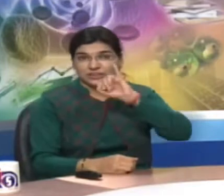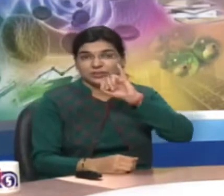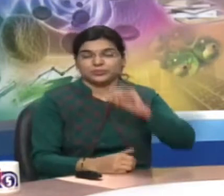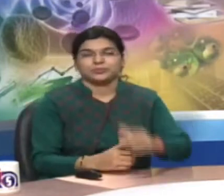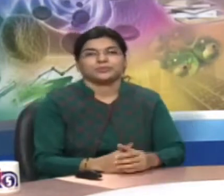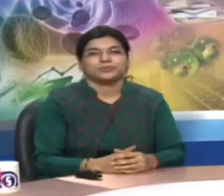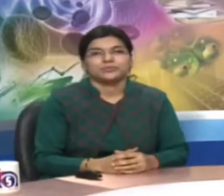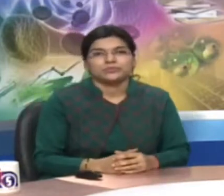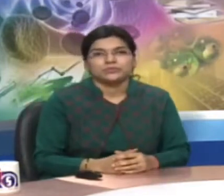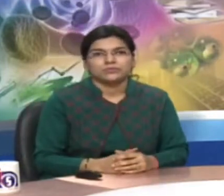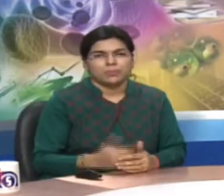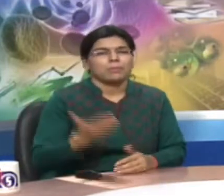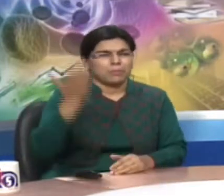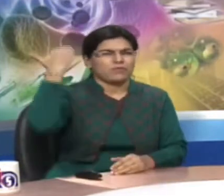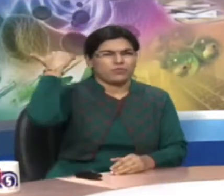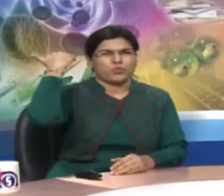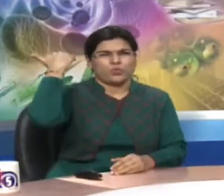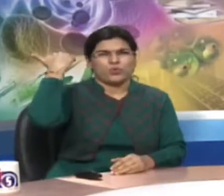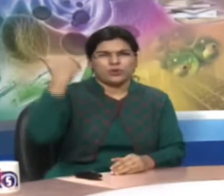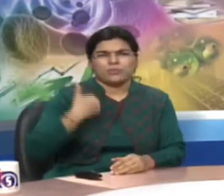Sixth word is used.